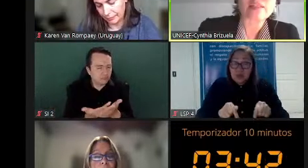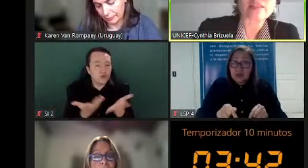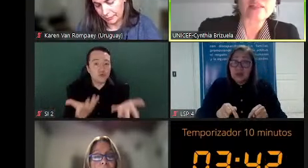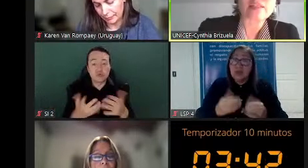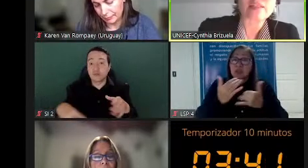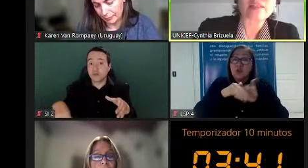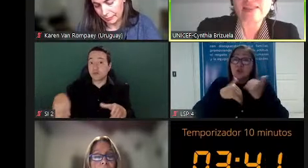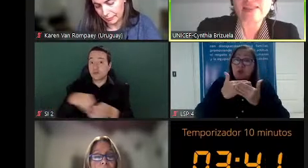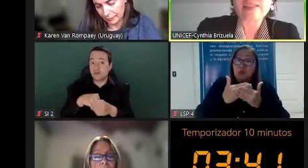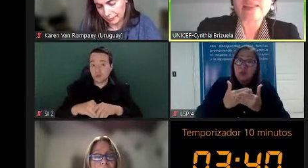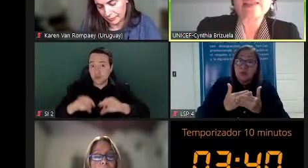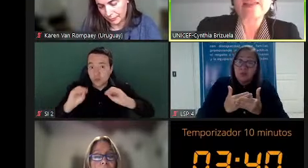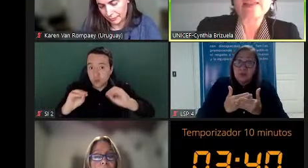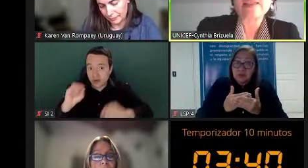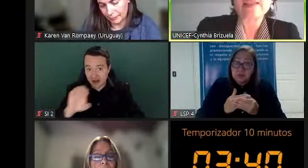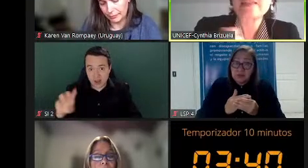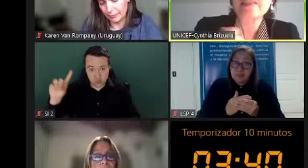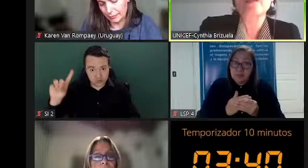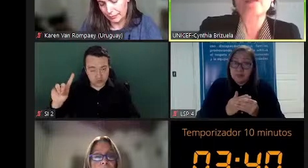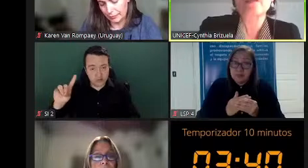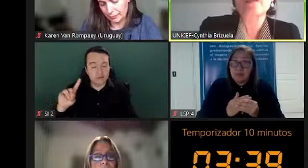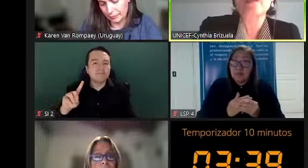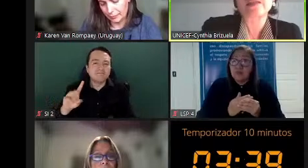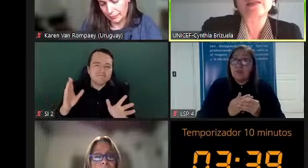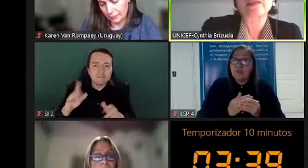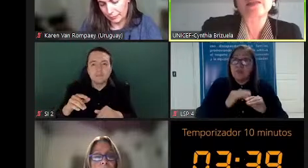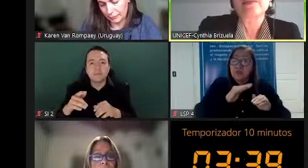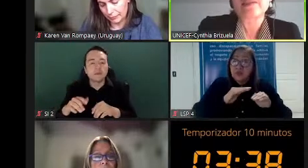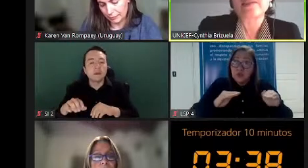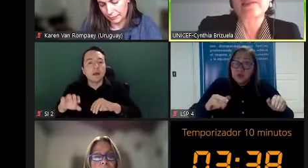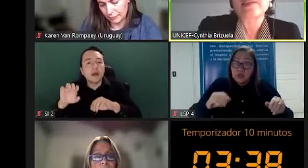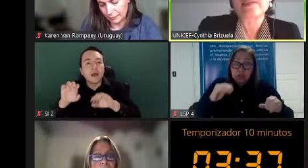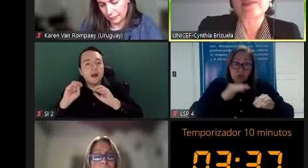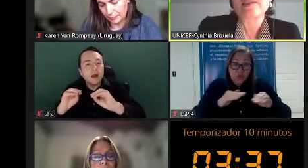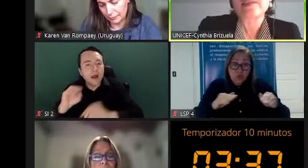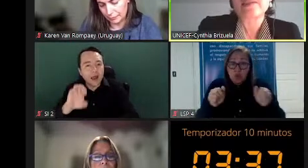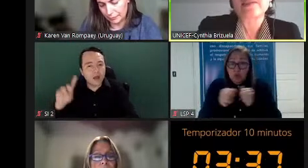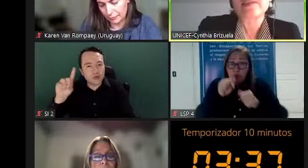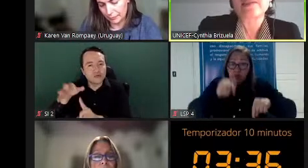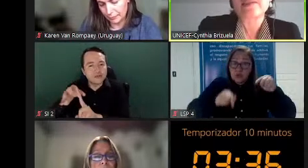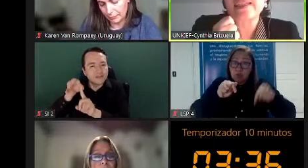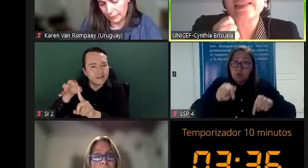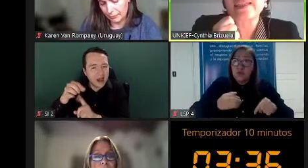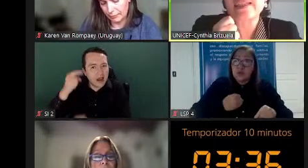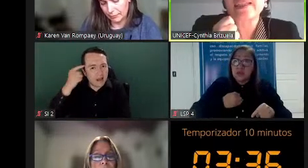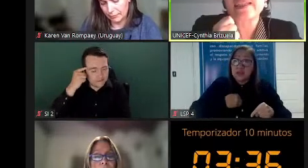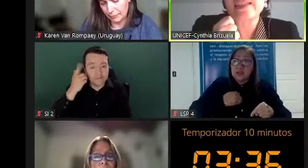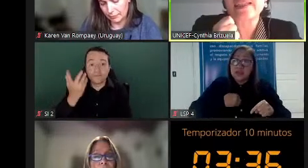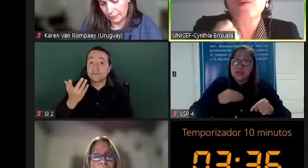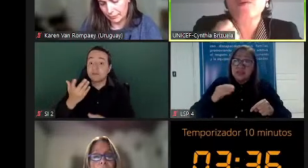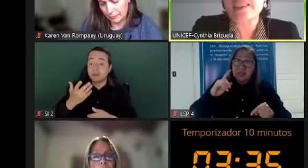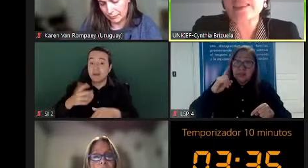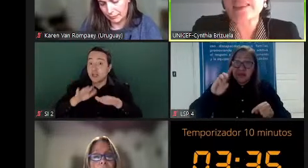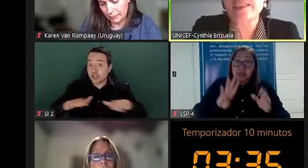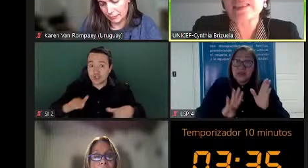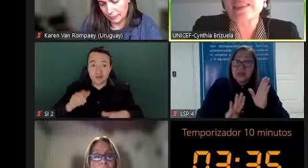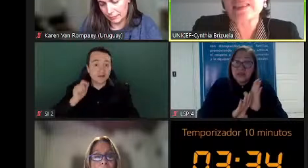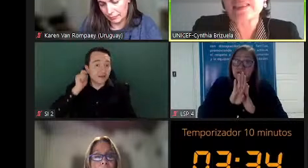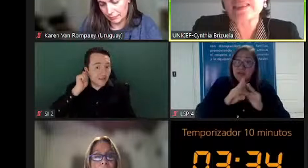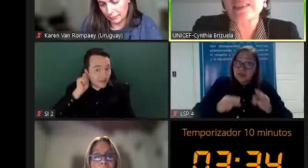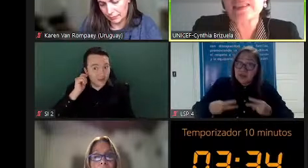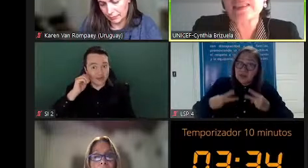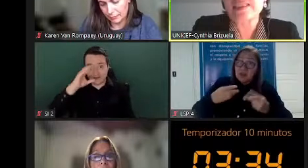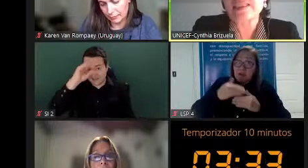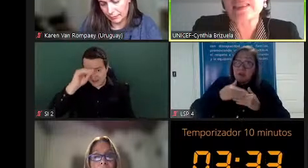of national work on inclusive education and mainly special education children with